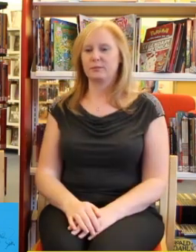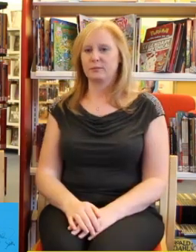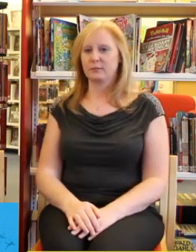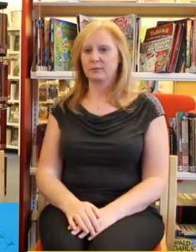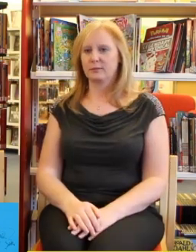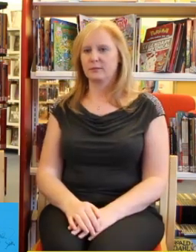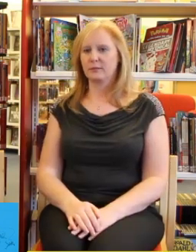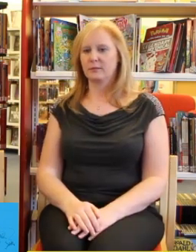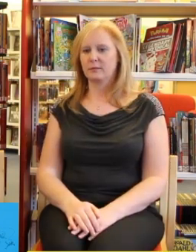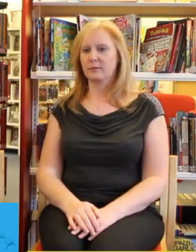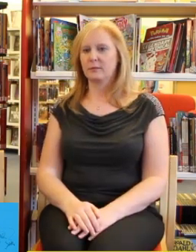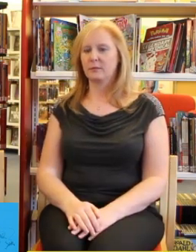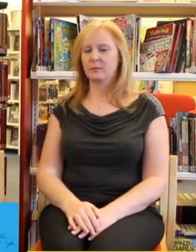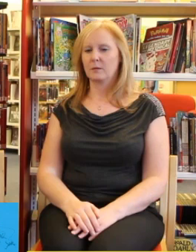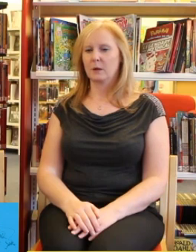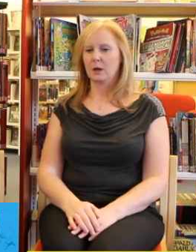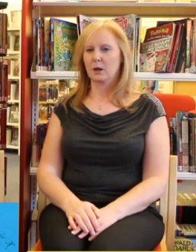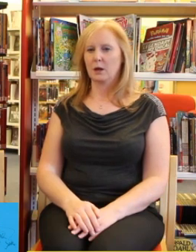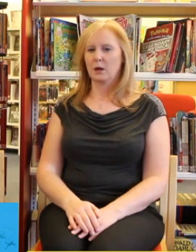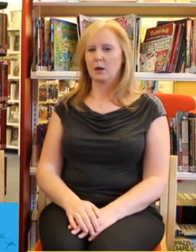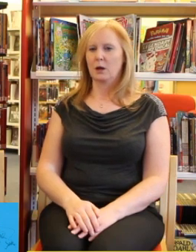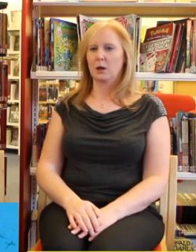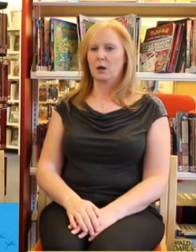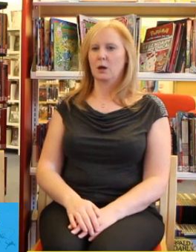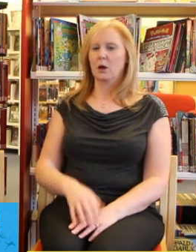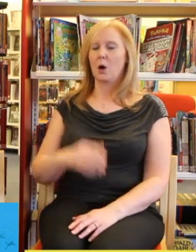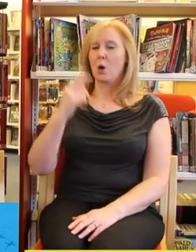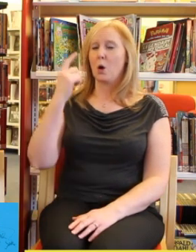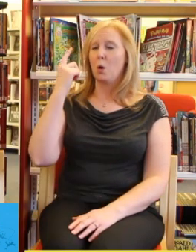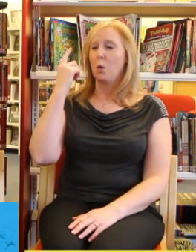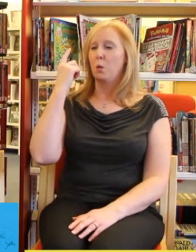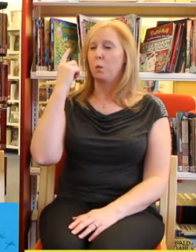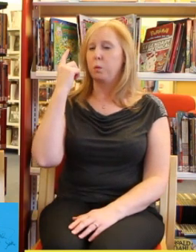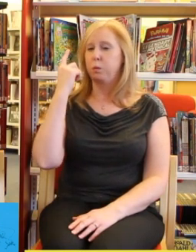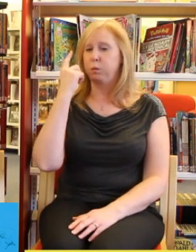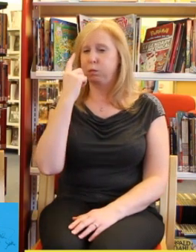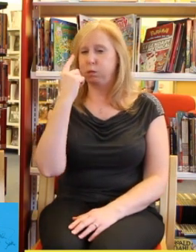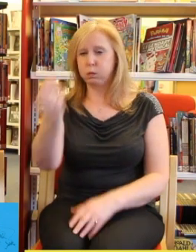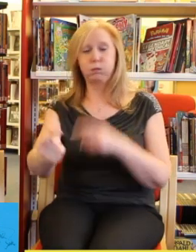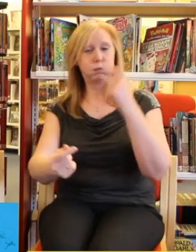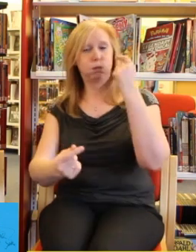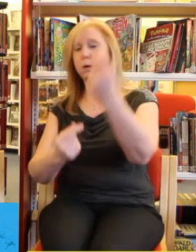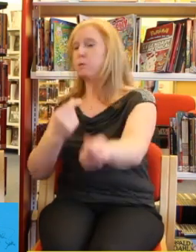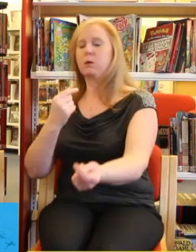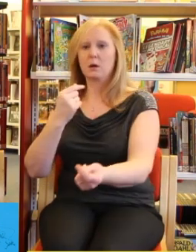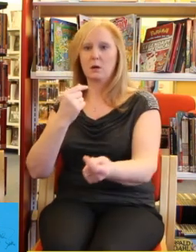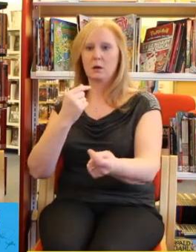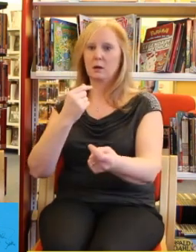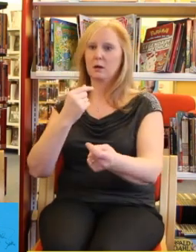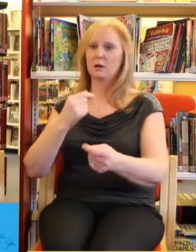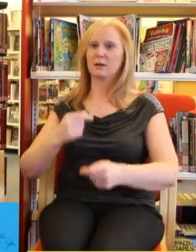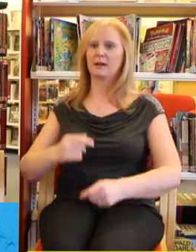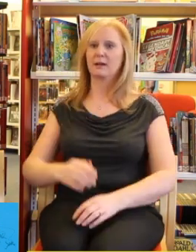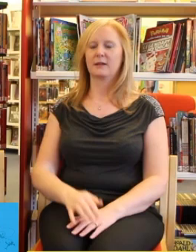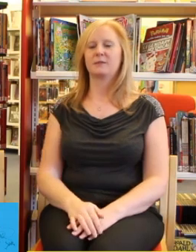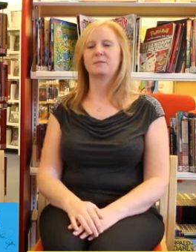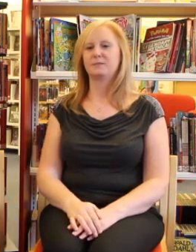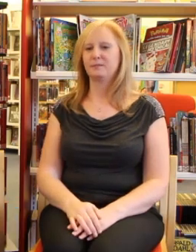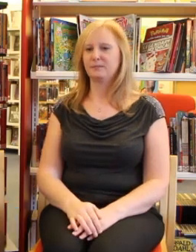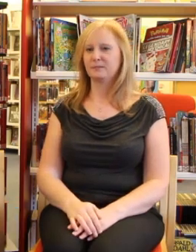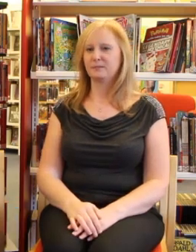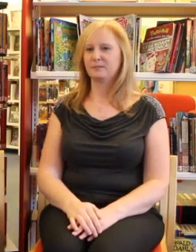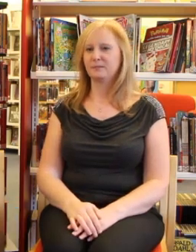As fast as a rocket going off at full throttle, out popped the children like corks from a bottle.